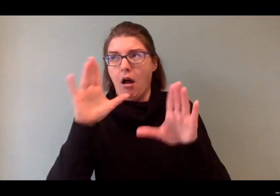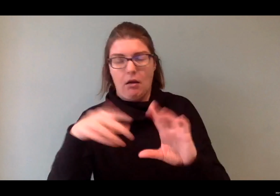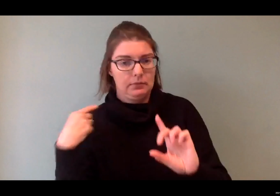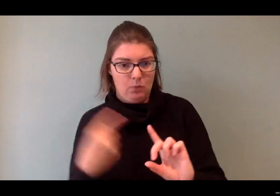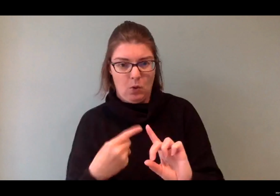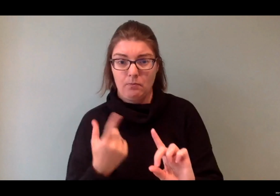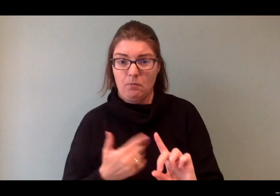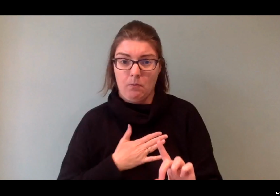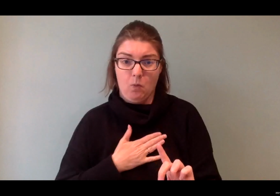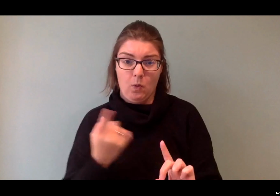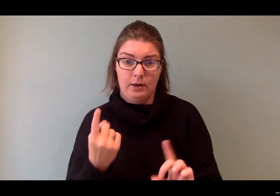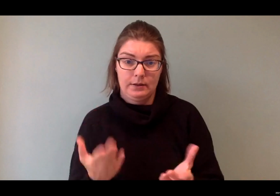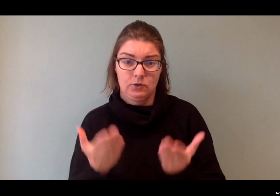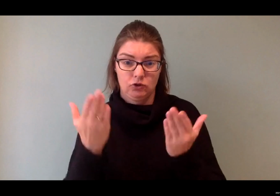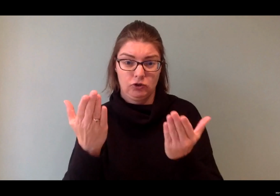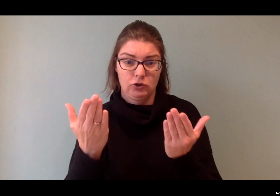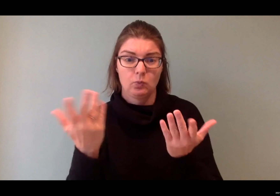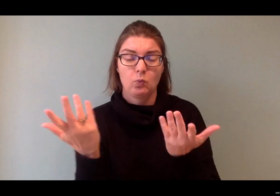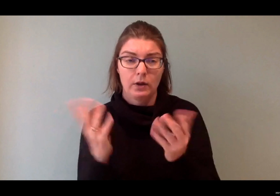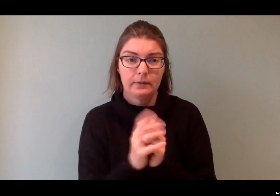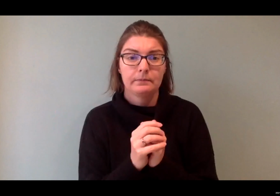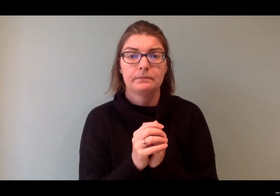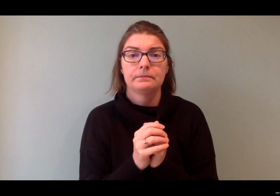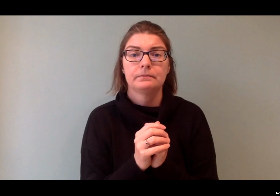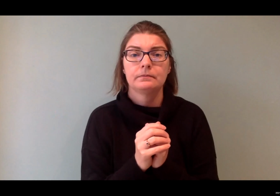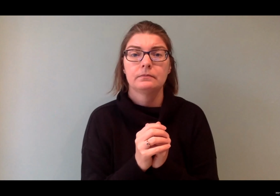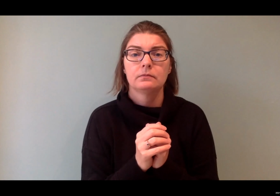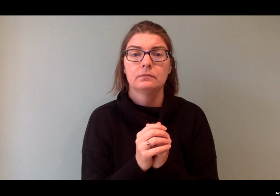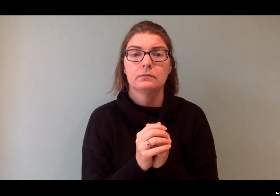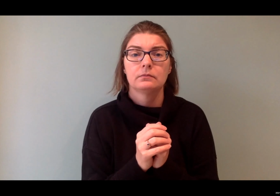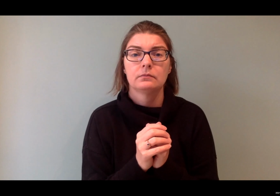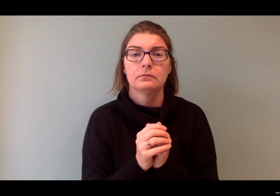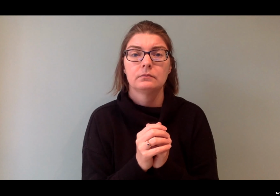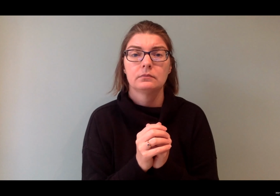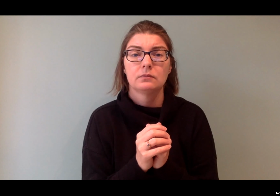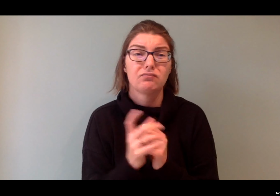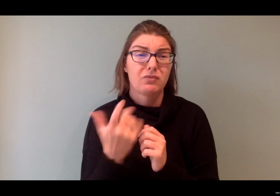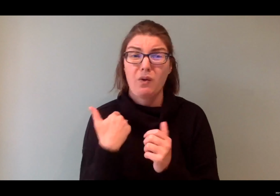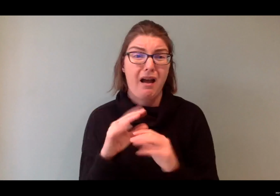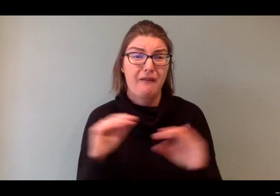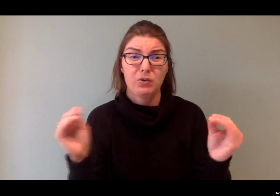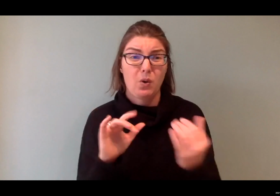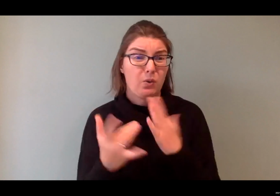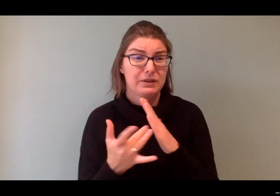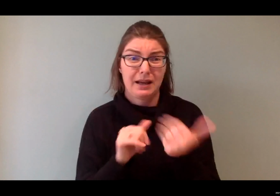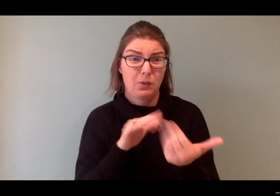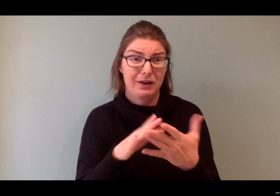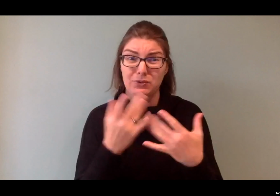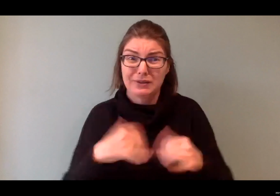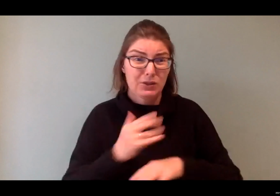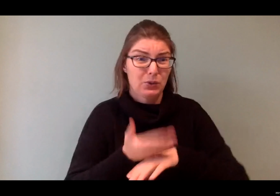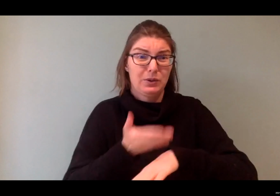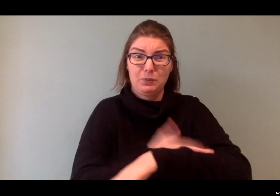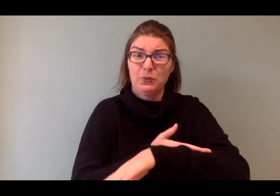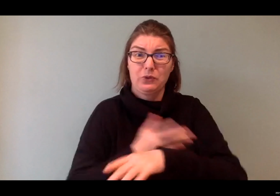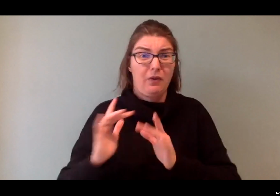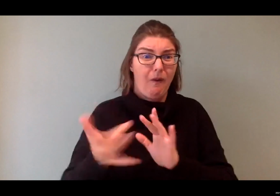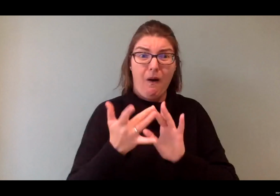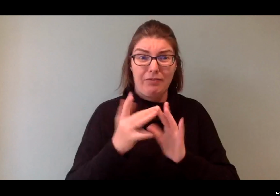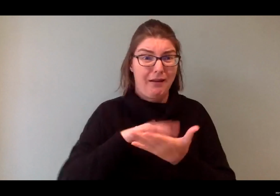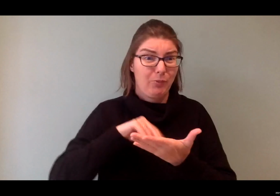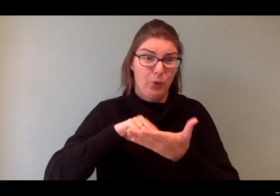suggestion that I would just make on that front would be that there are like non-tech ways that we can improve these remote environments. I would